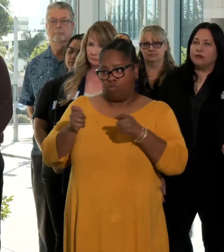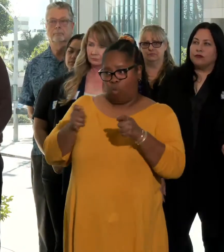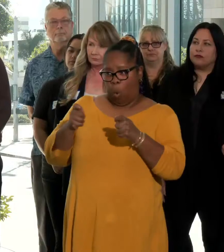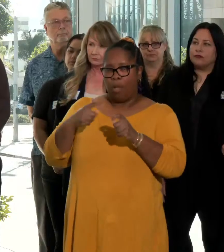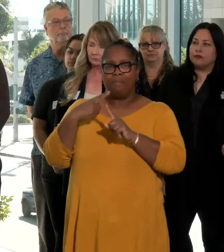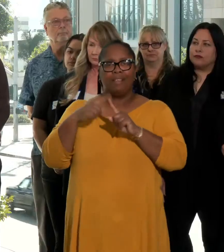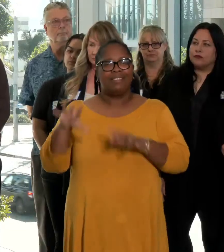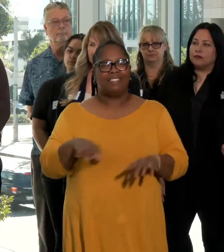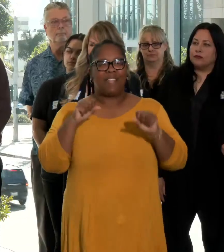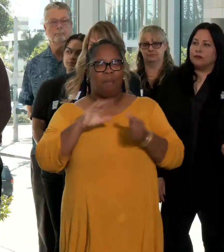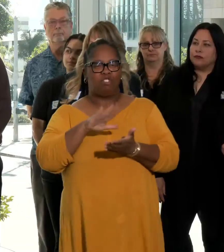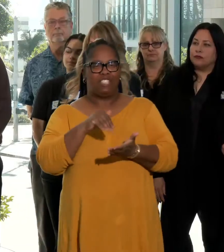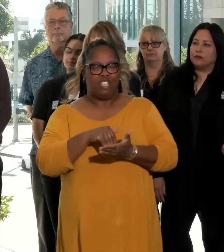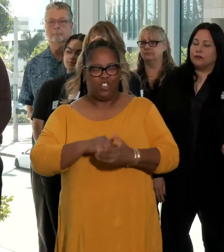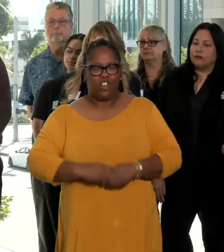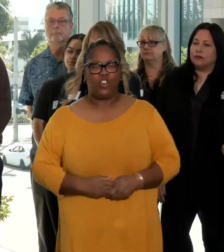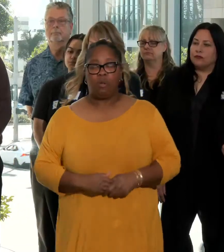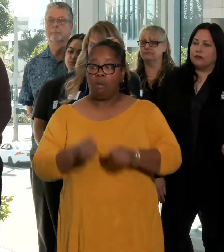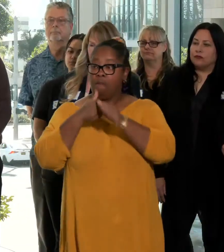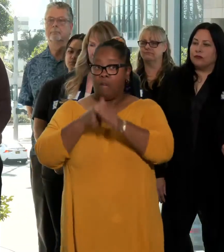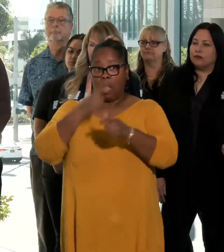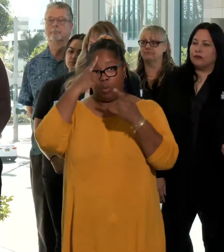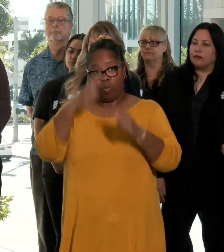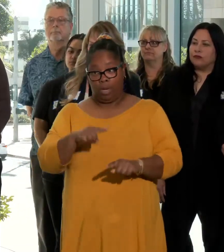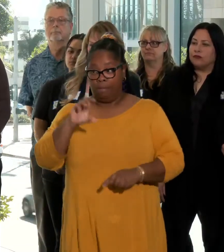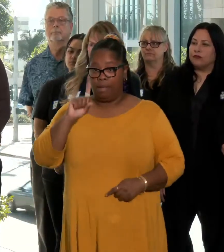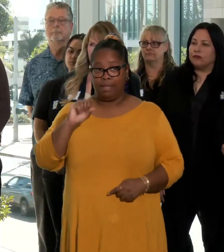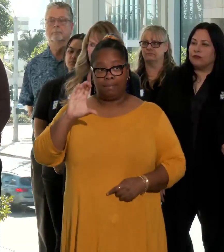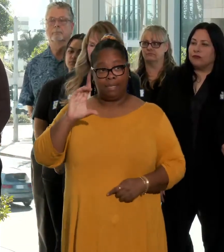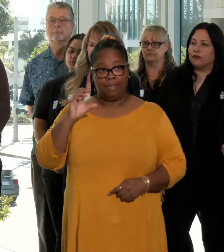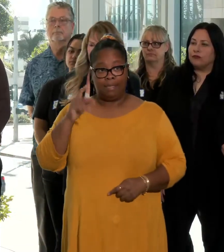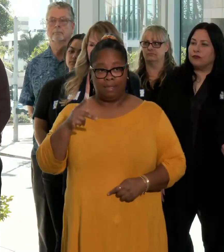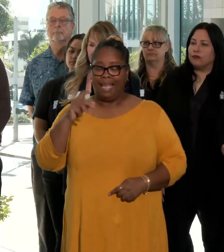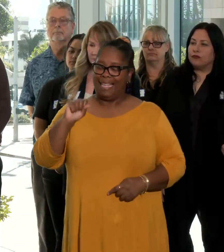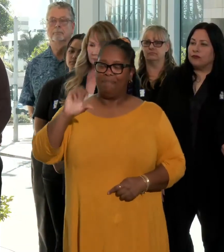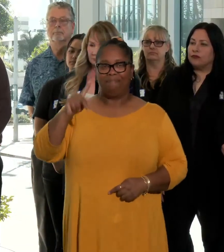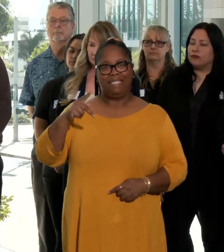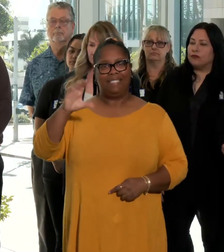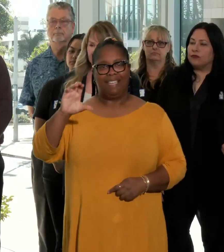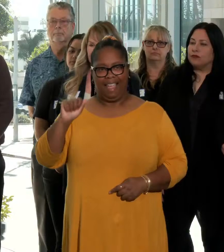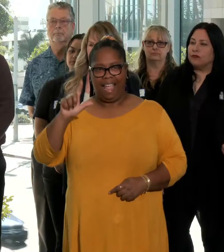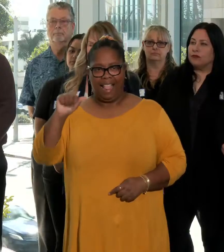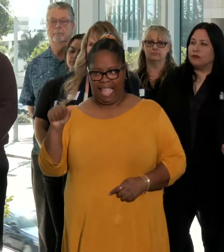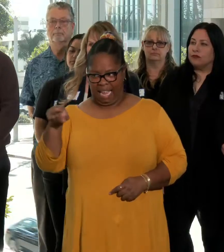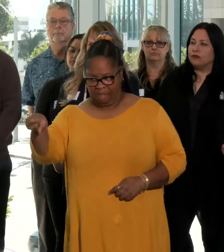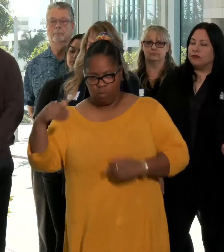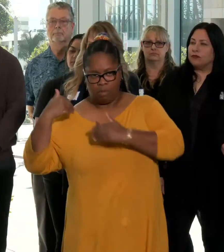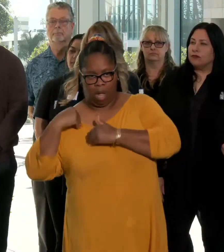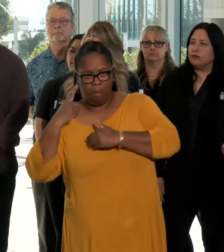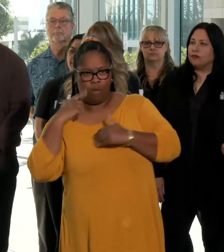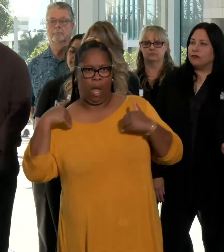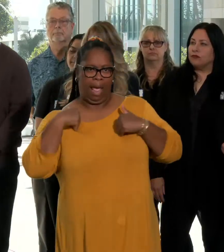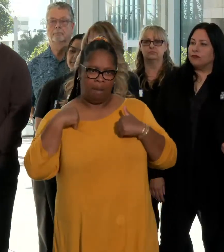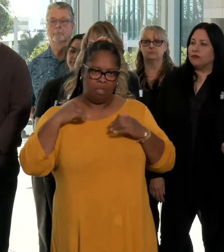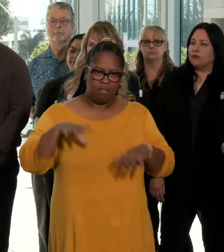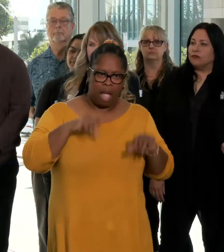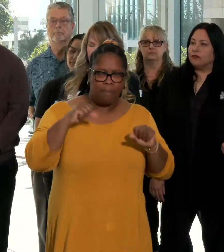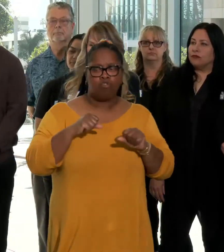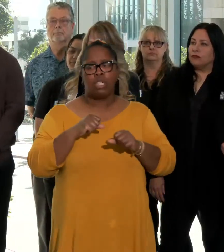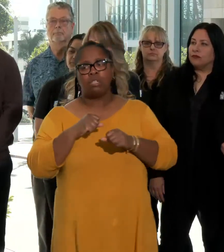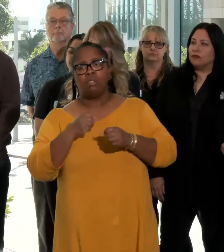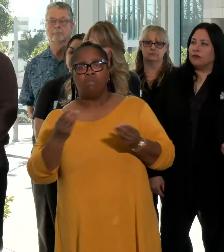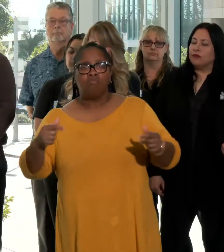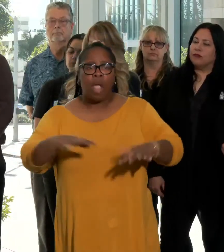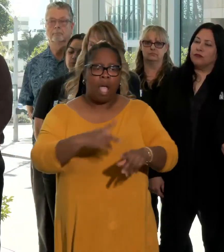center. Under the agreement, SPCA-LA takes responsibility for animal adoptions, groundskeeping,